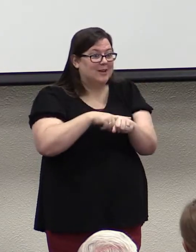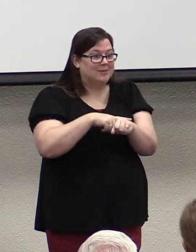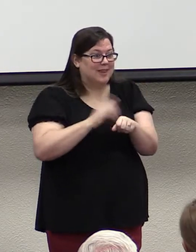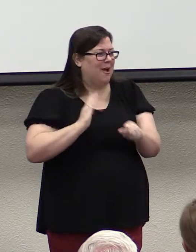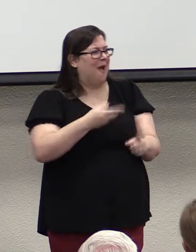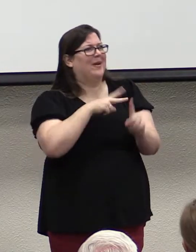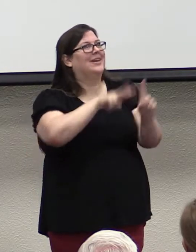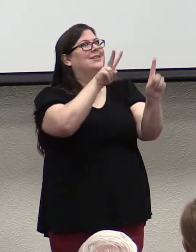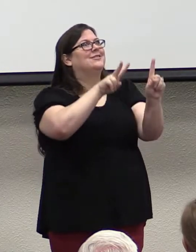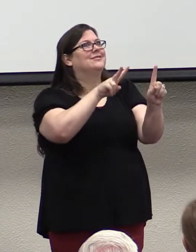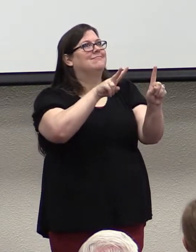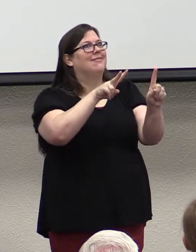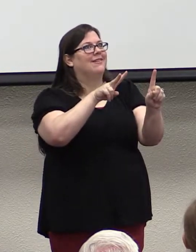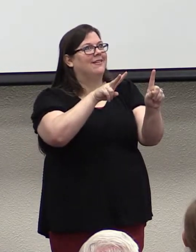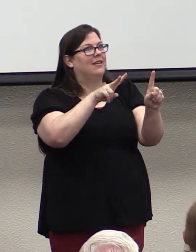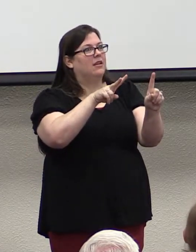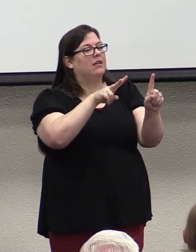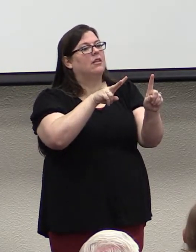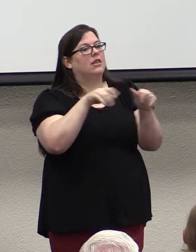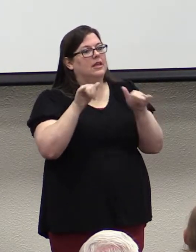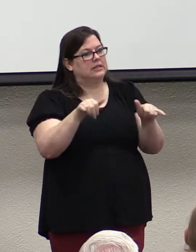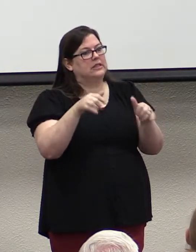spent a lot of time in prison.